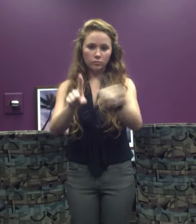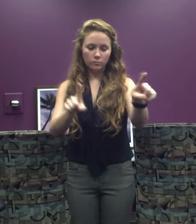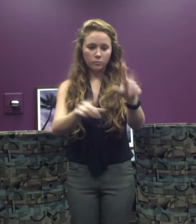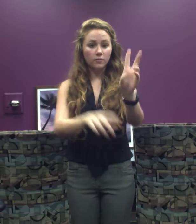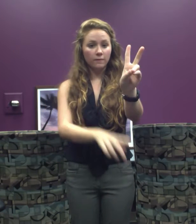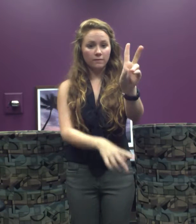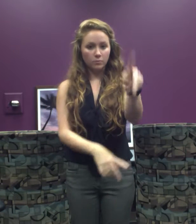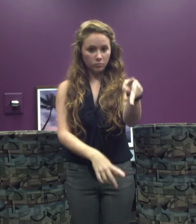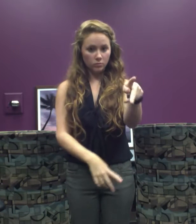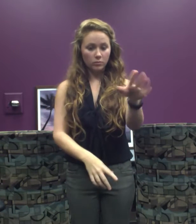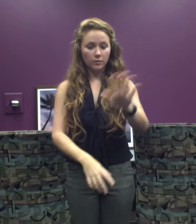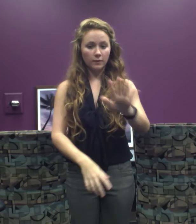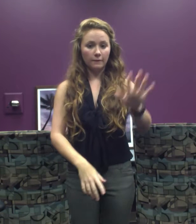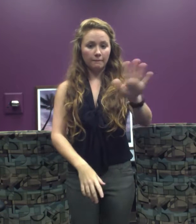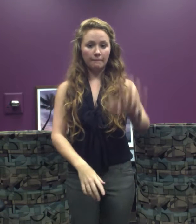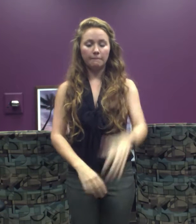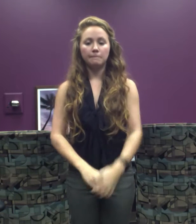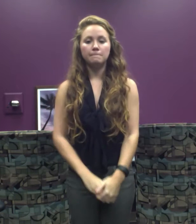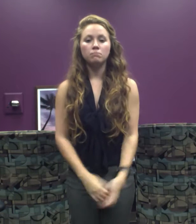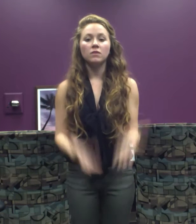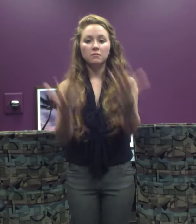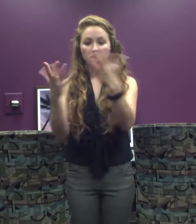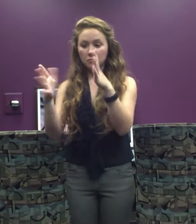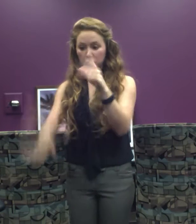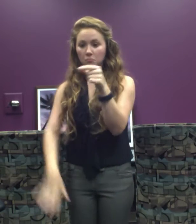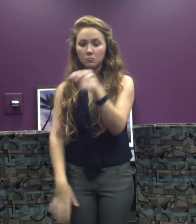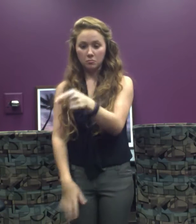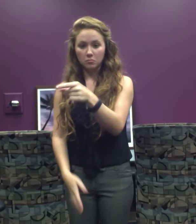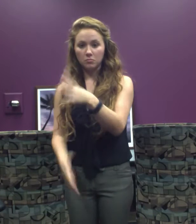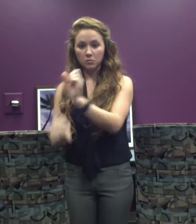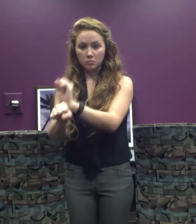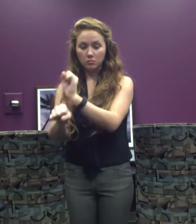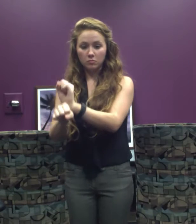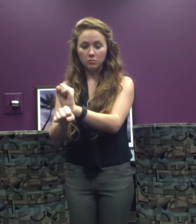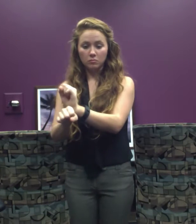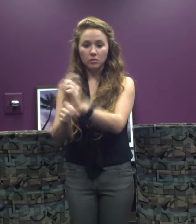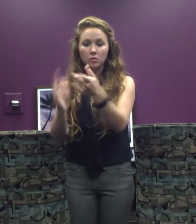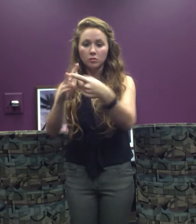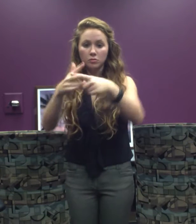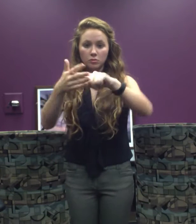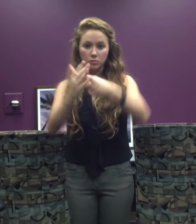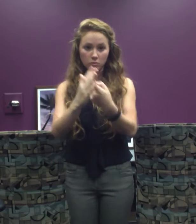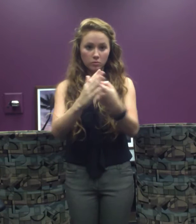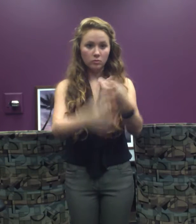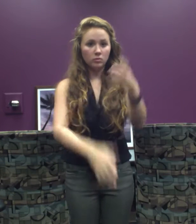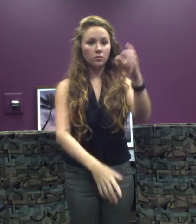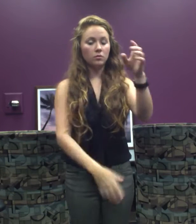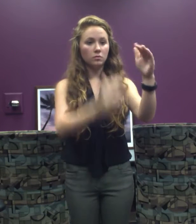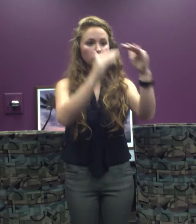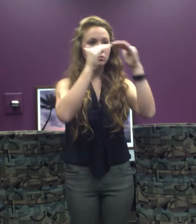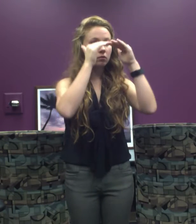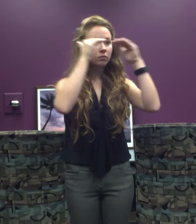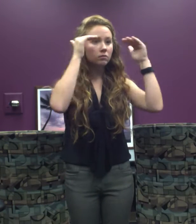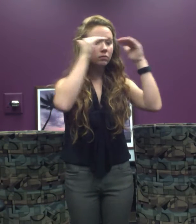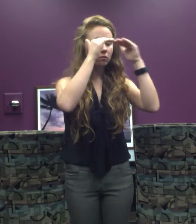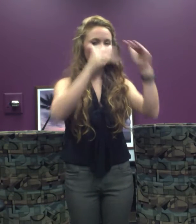And when you finish with that one, you can go ahead and do eye level. So how many lines are you going to draw? 2. Go right